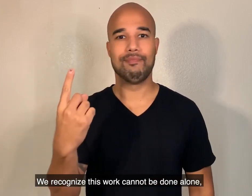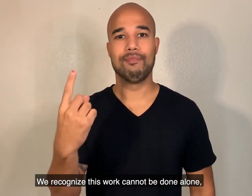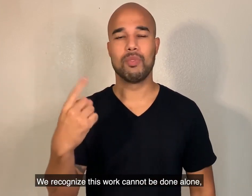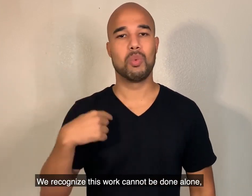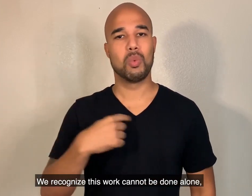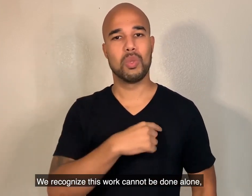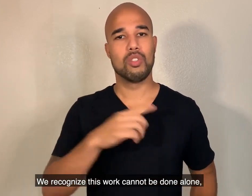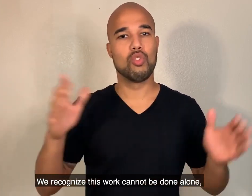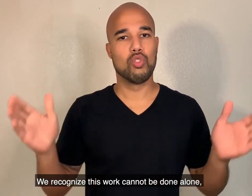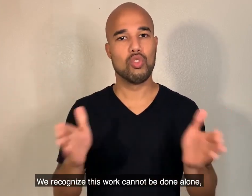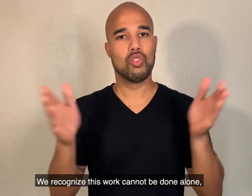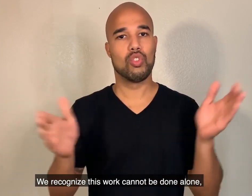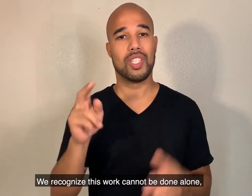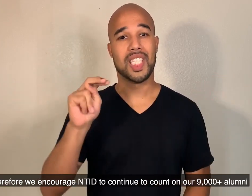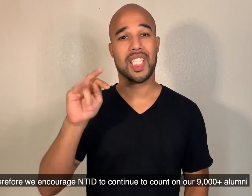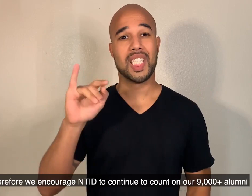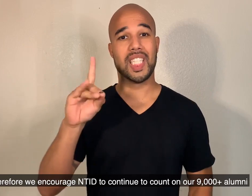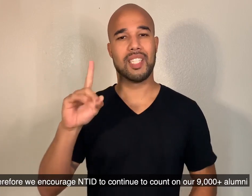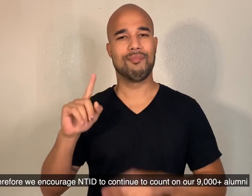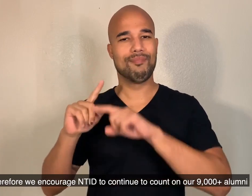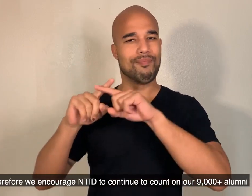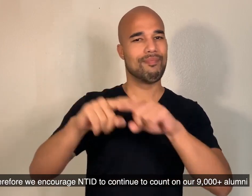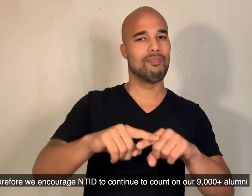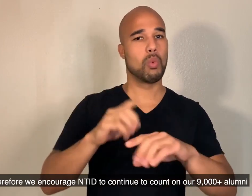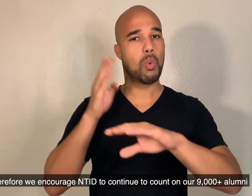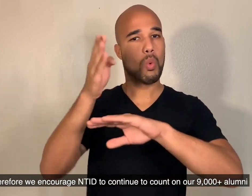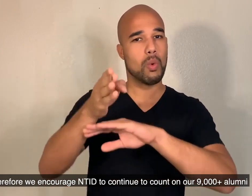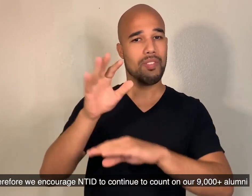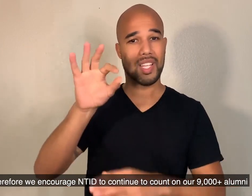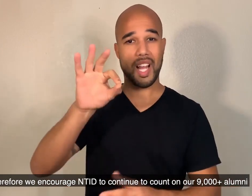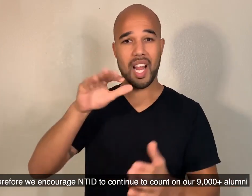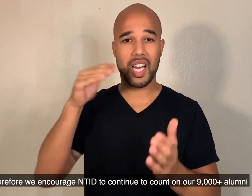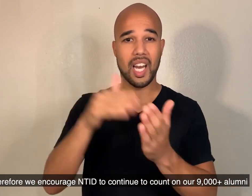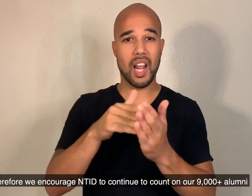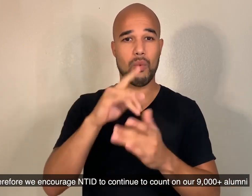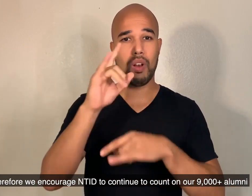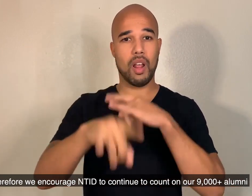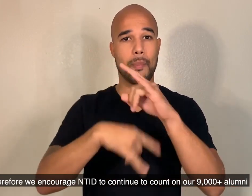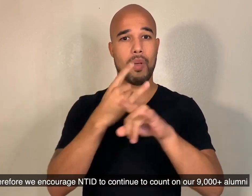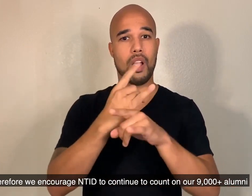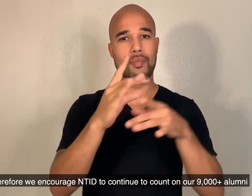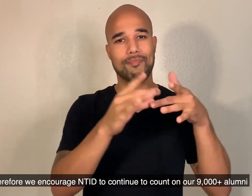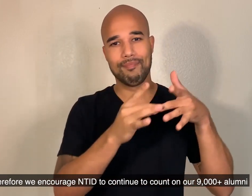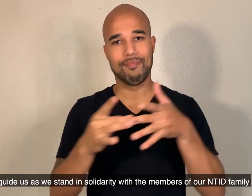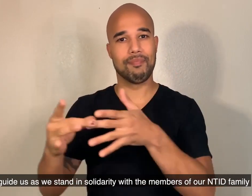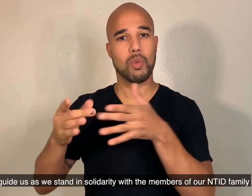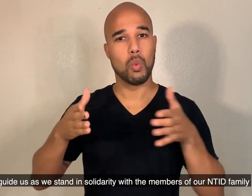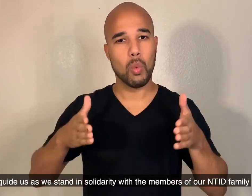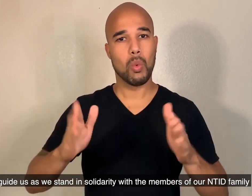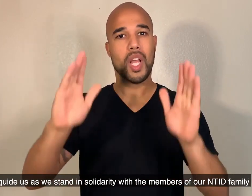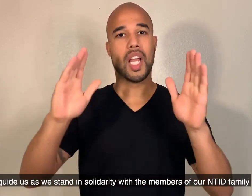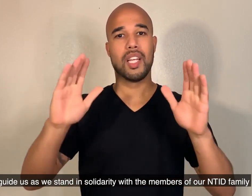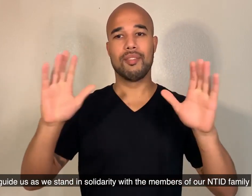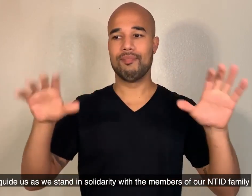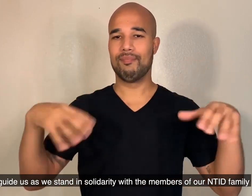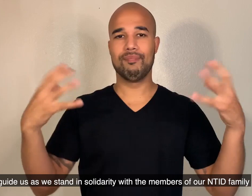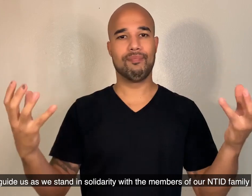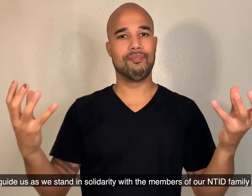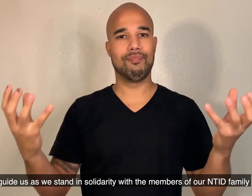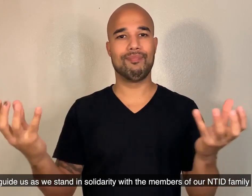we encourage NTID to continue to count on our 9,000 plus alumni to guide us as we stand in